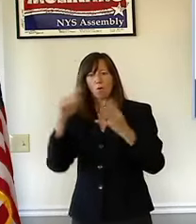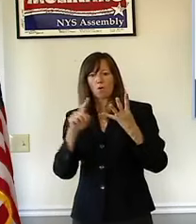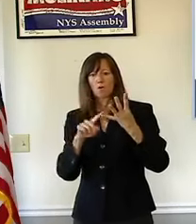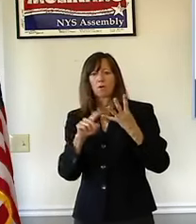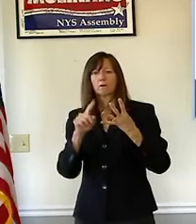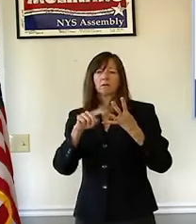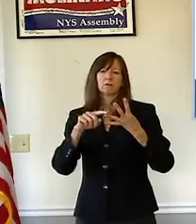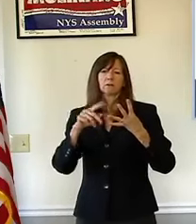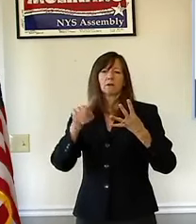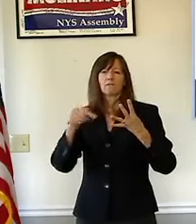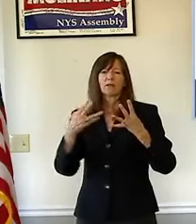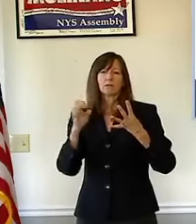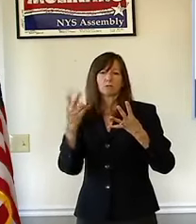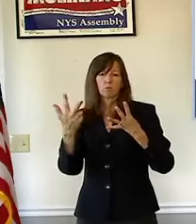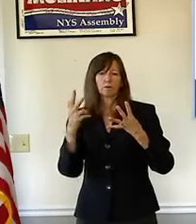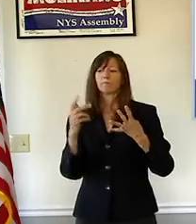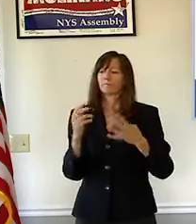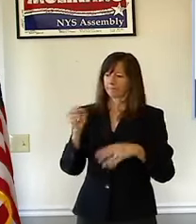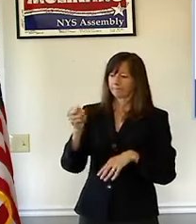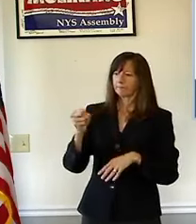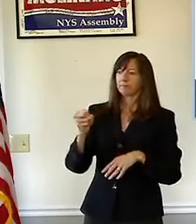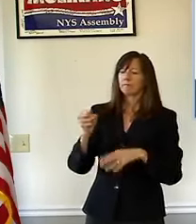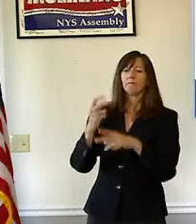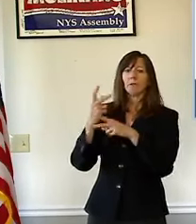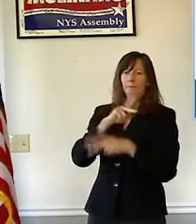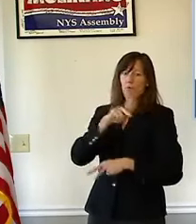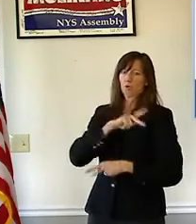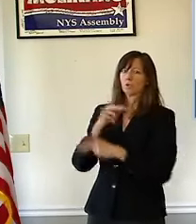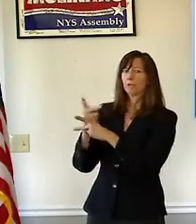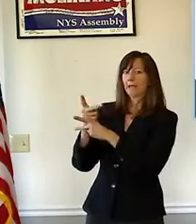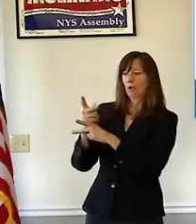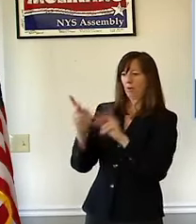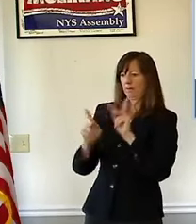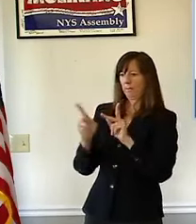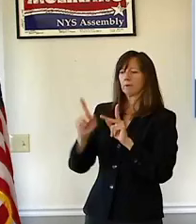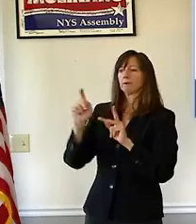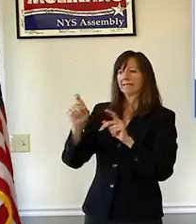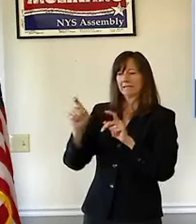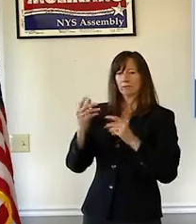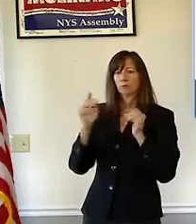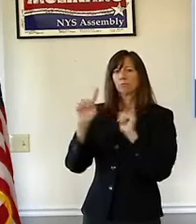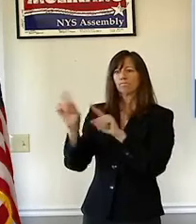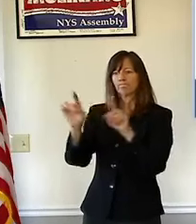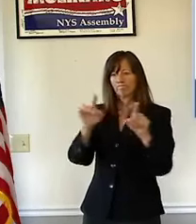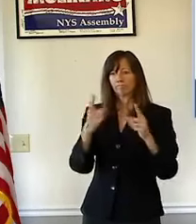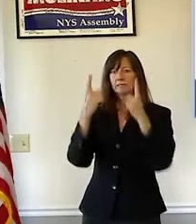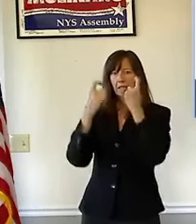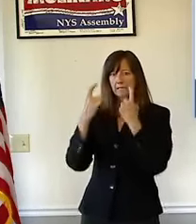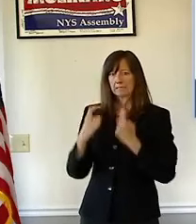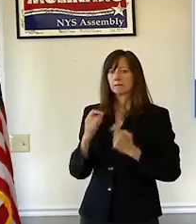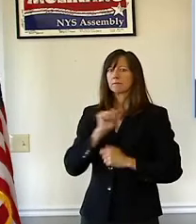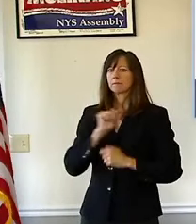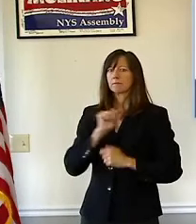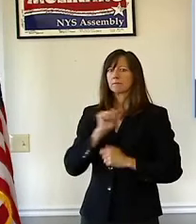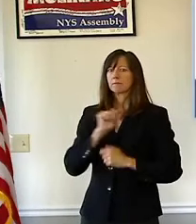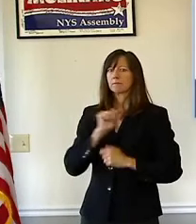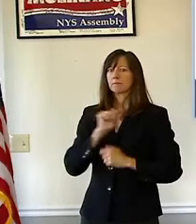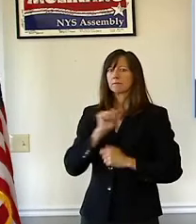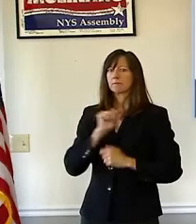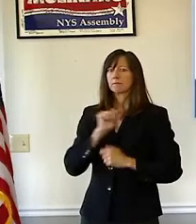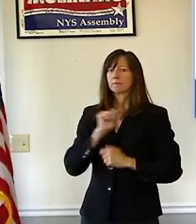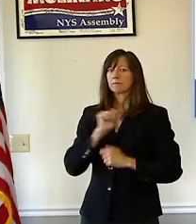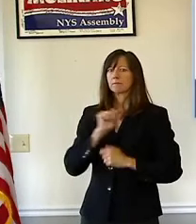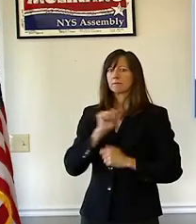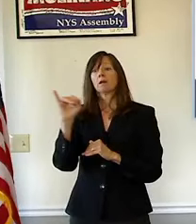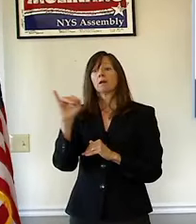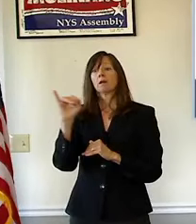businesses is that they still remain, they still have to be tested. Isabel asked, when will malls open? Isabel, we don't know when malls will open